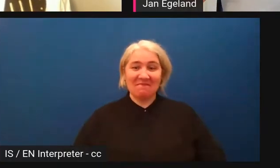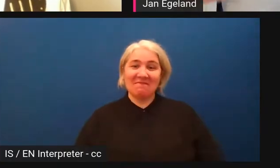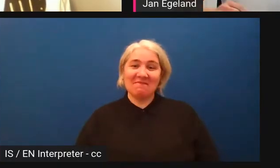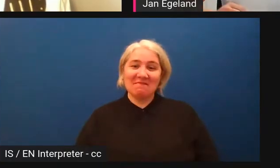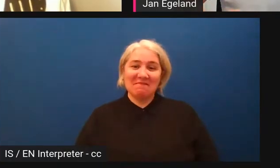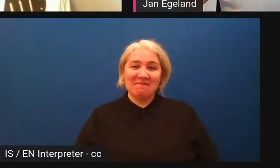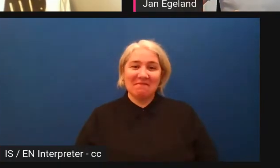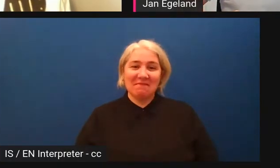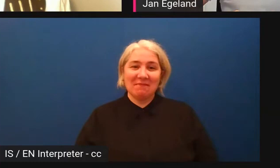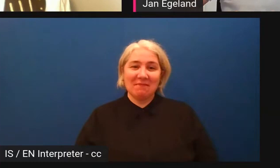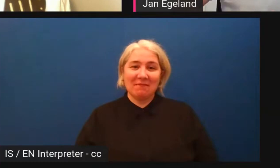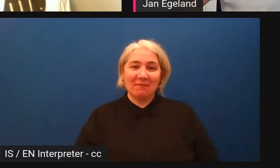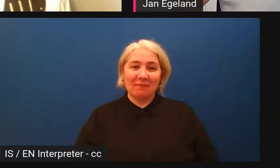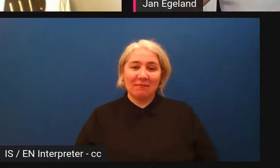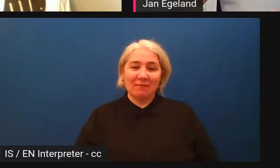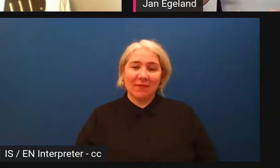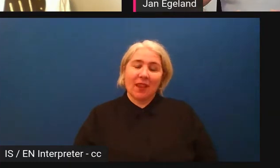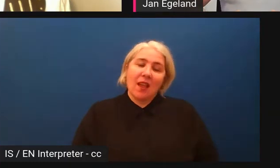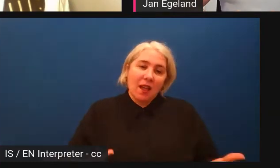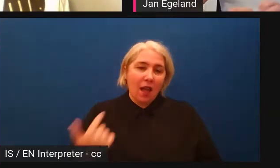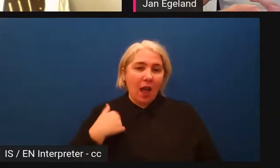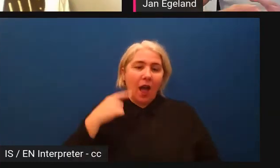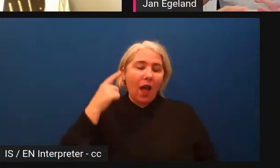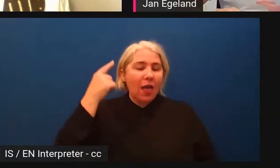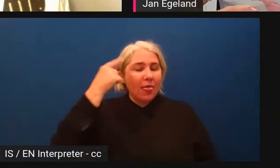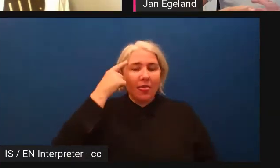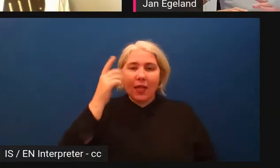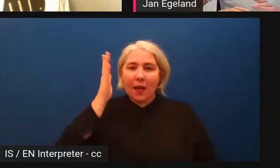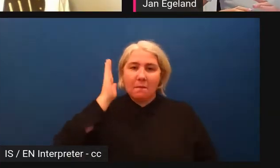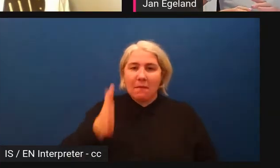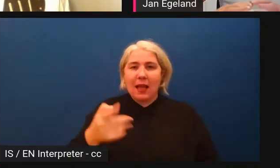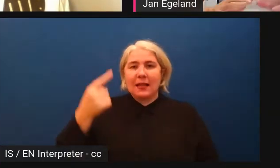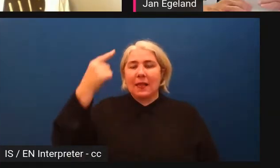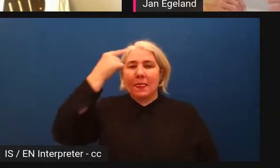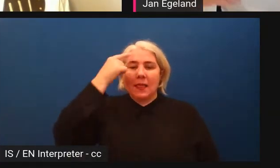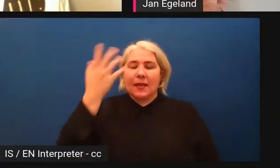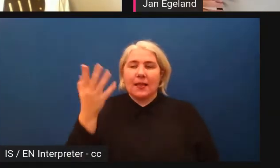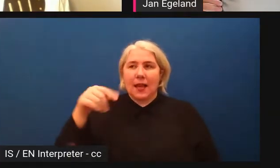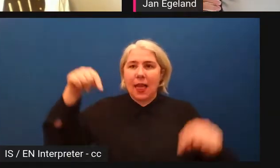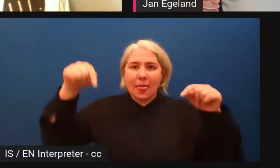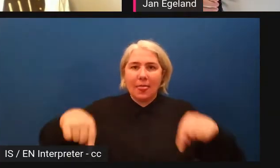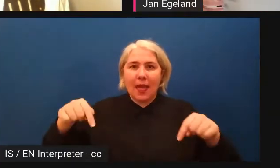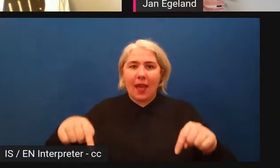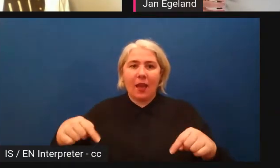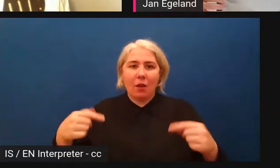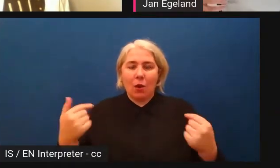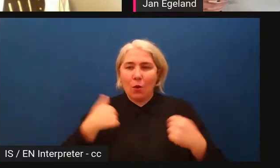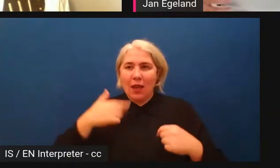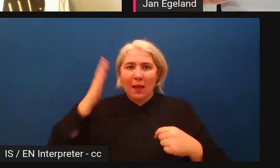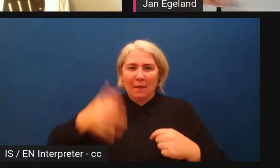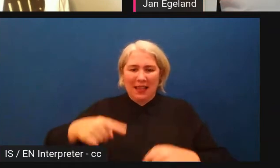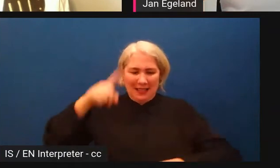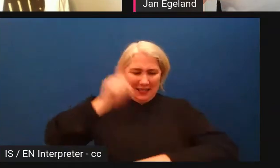be revolutionary. Really, we have no time to lose in putting